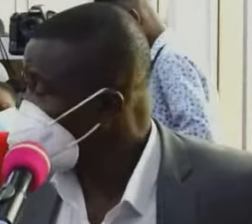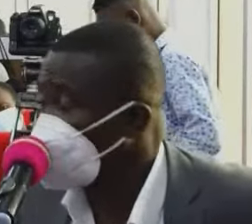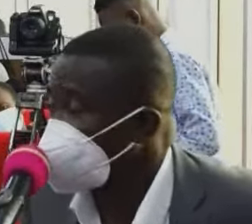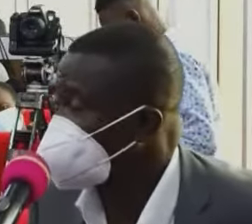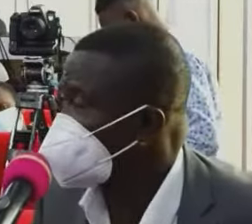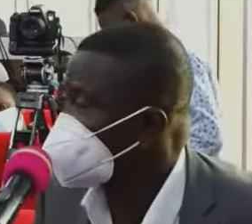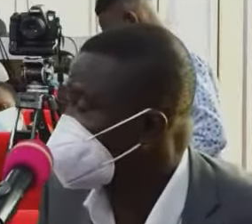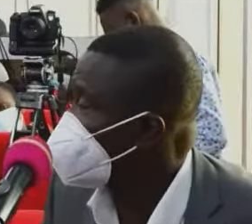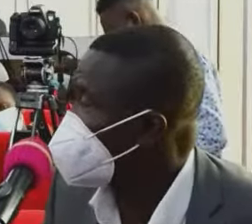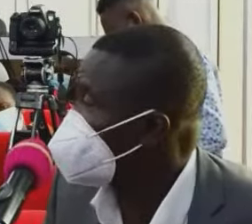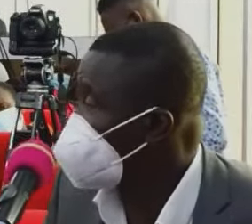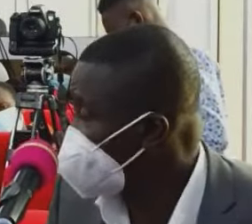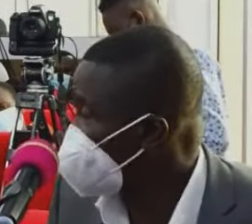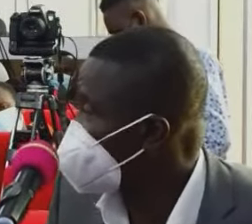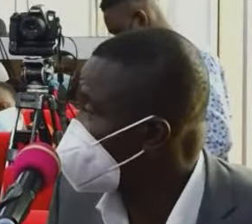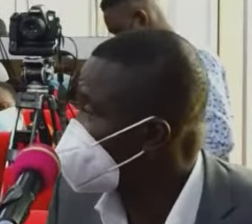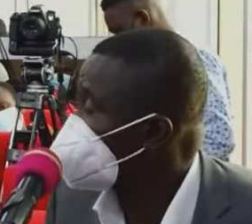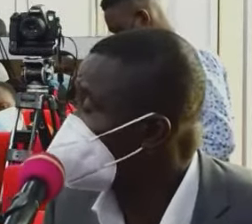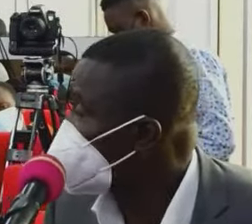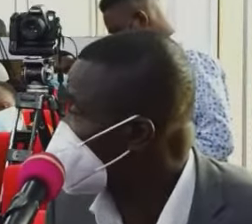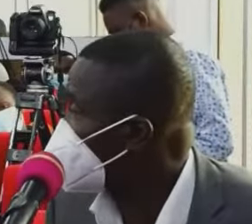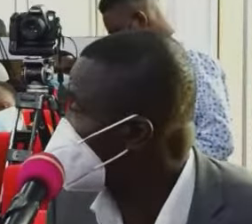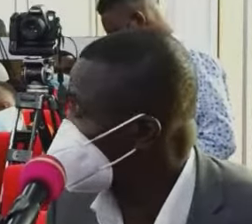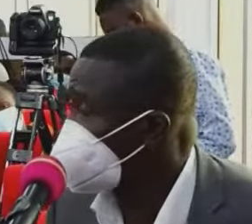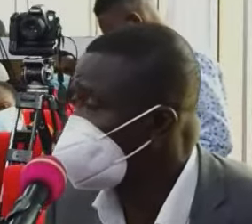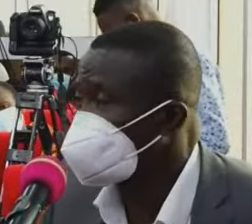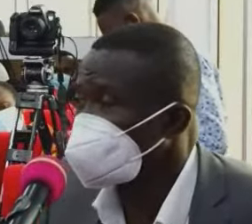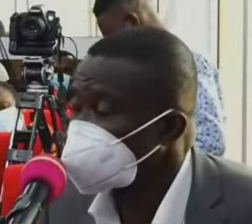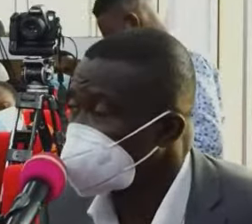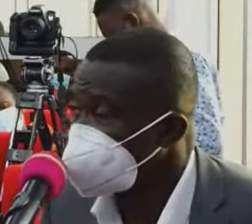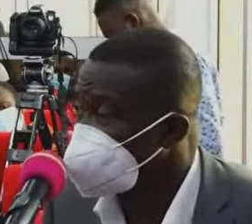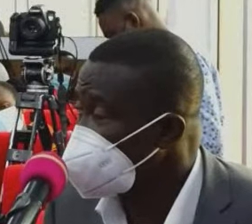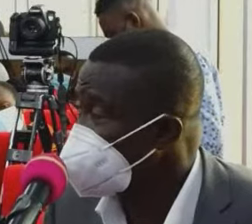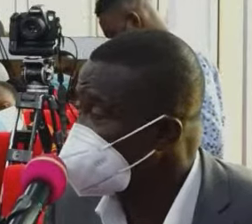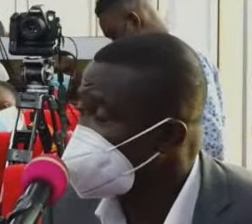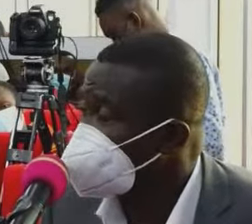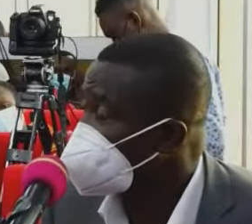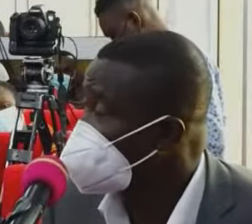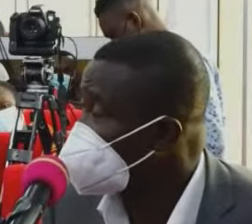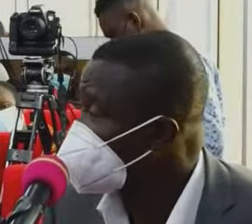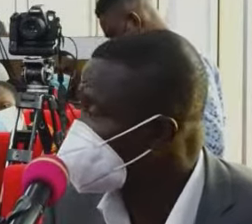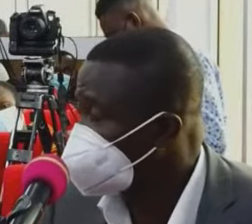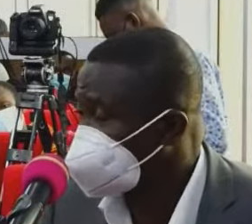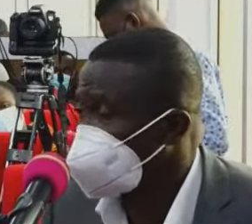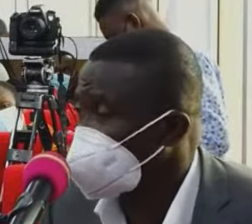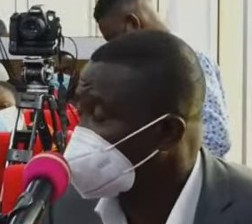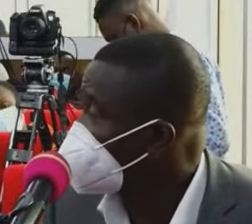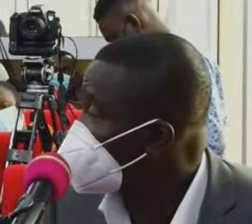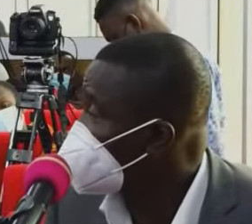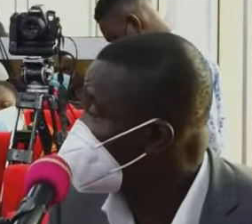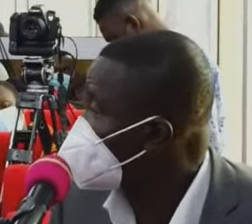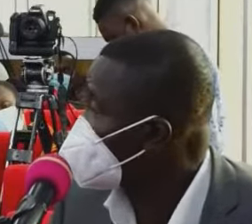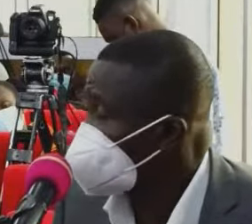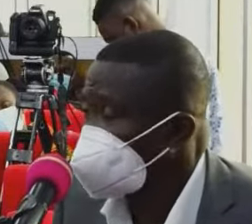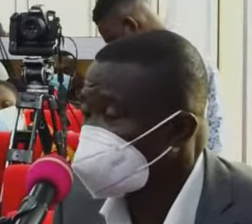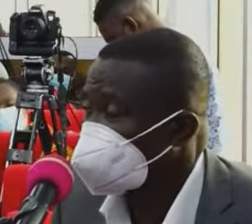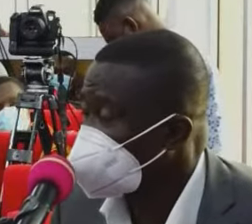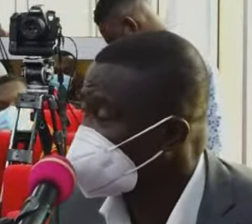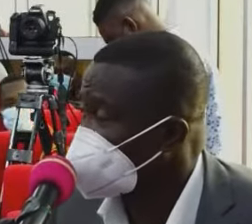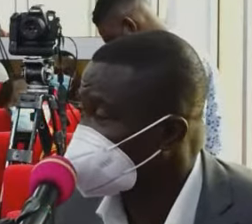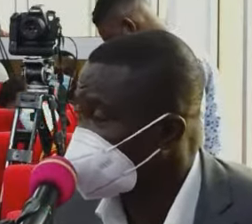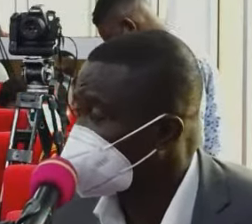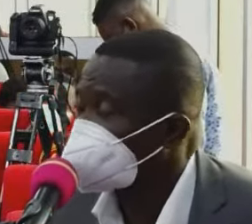were conveying this thing were weak, a little bit weak. So they gave way, ammonia leaked, those who were working in there